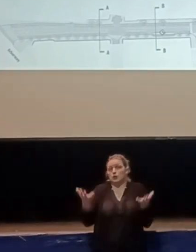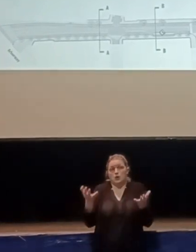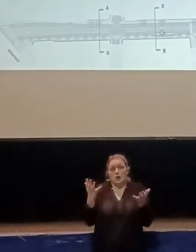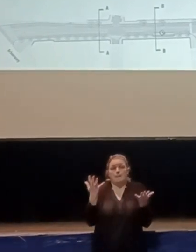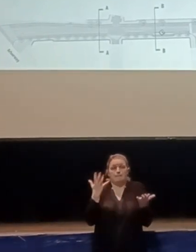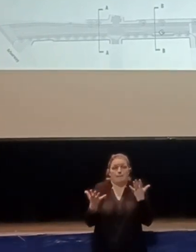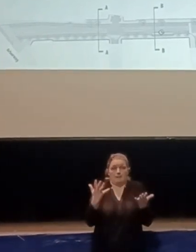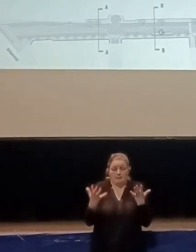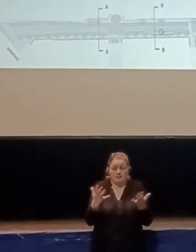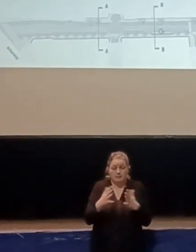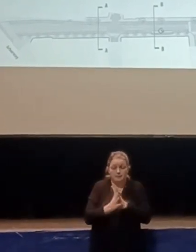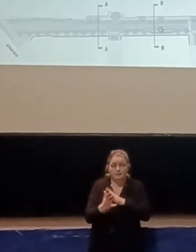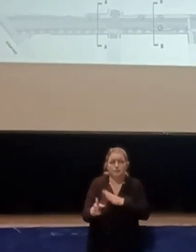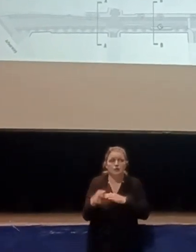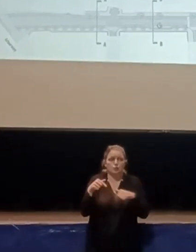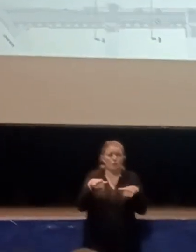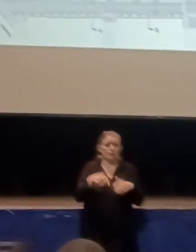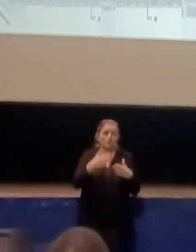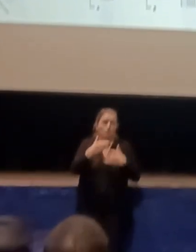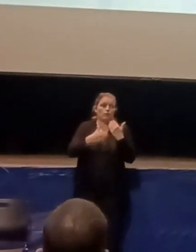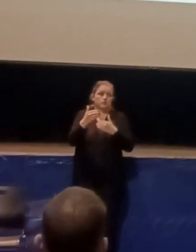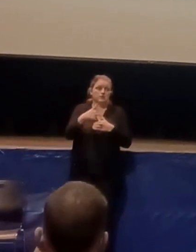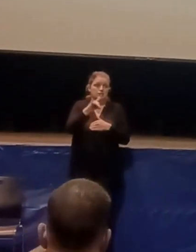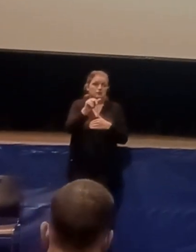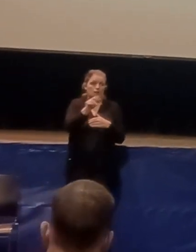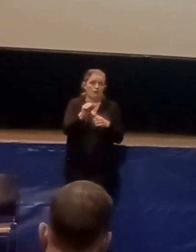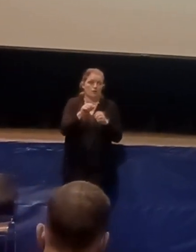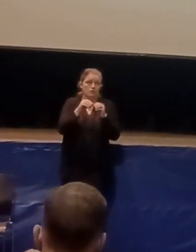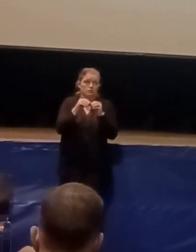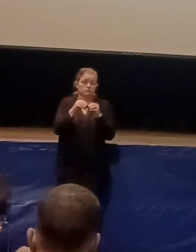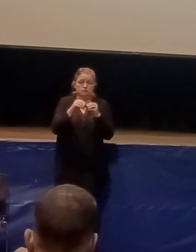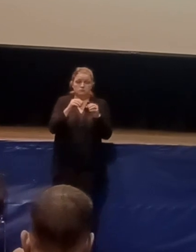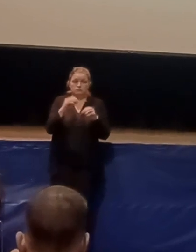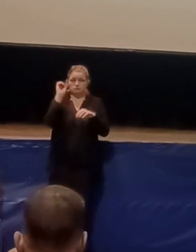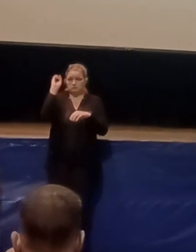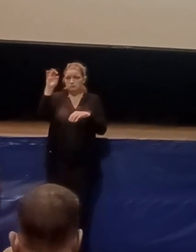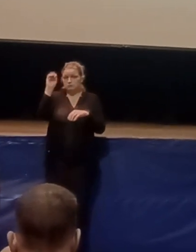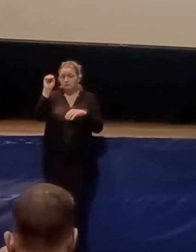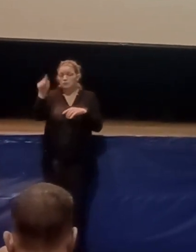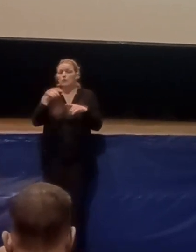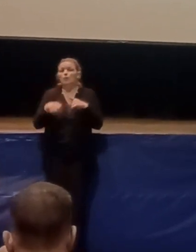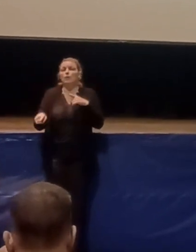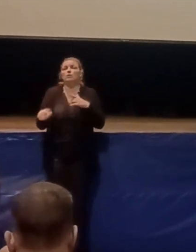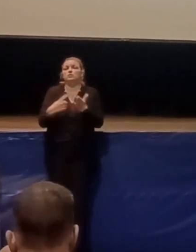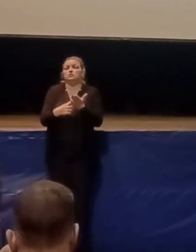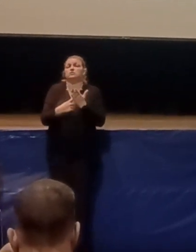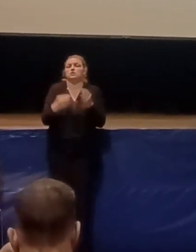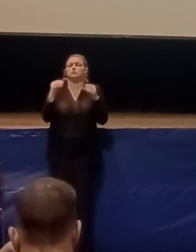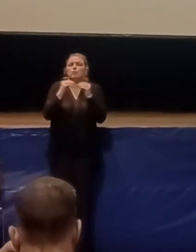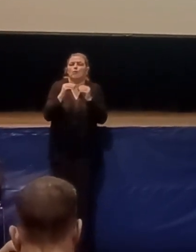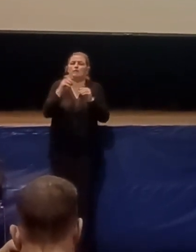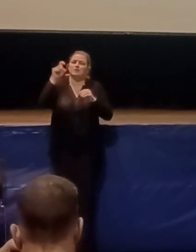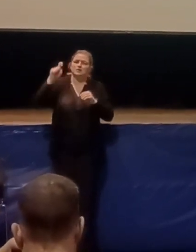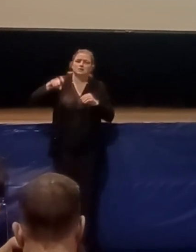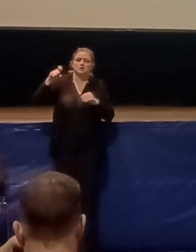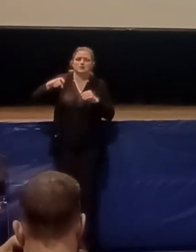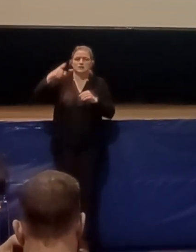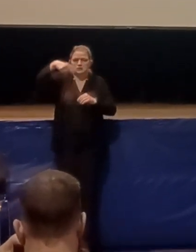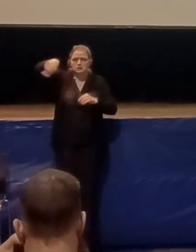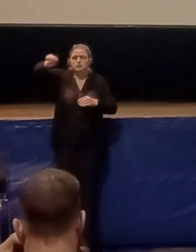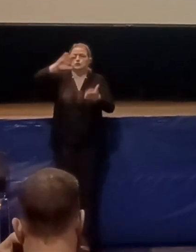the planning process that Diana laid out, we will talk a great deal about the needs of